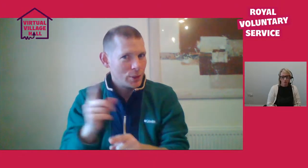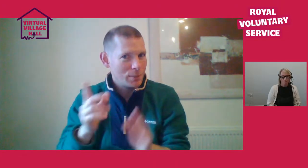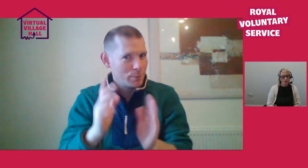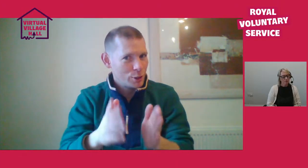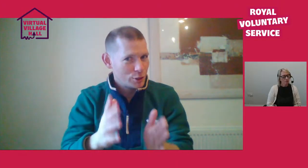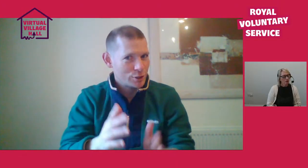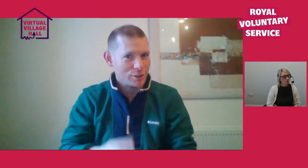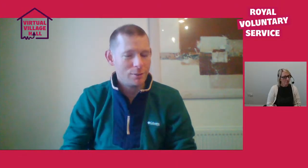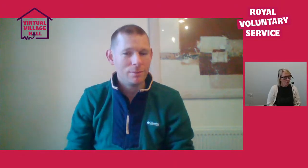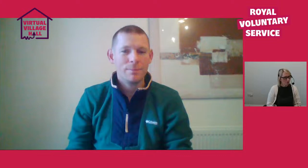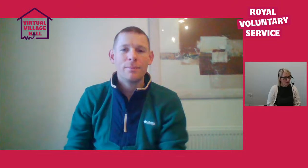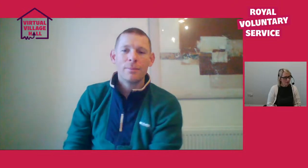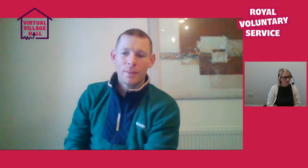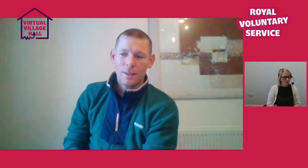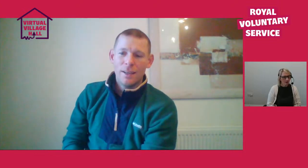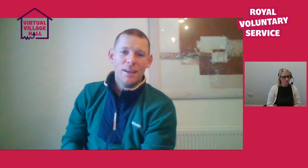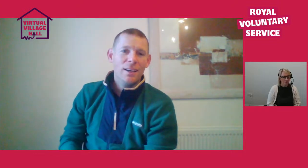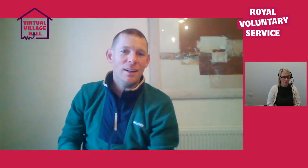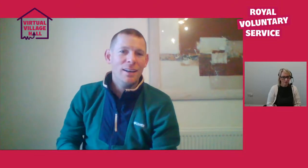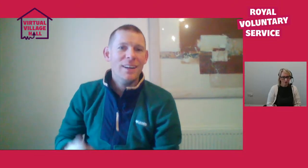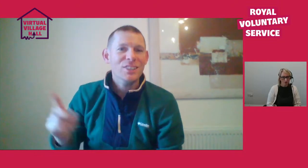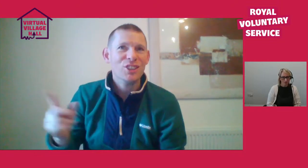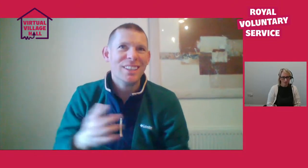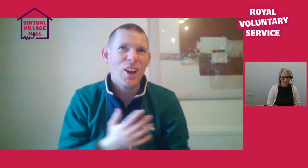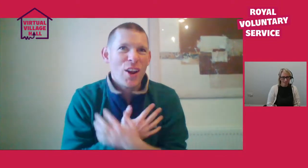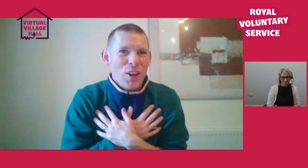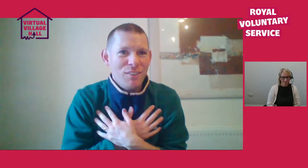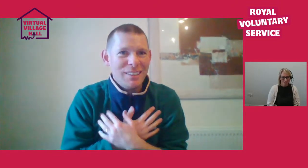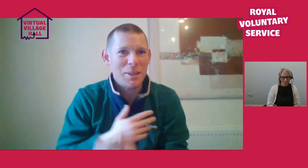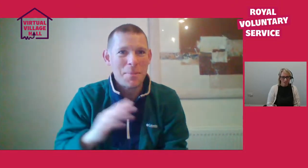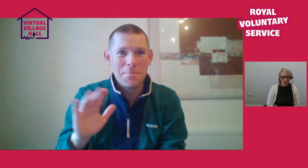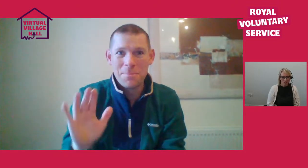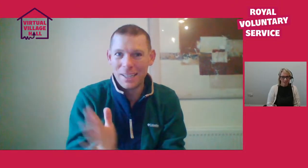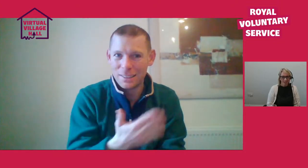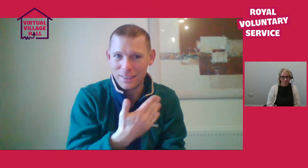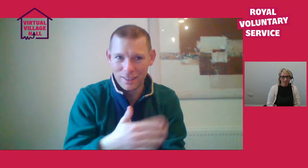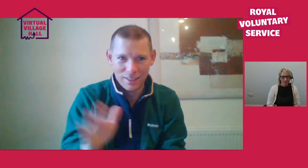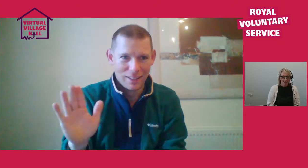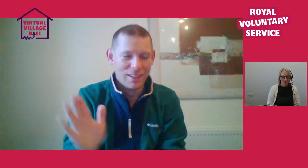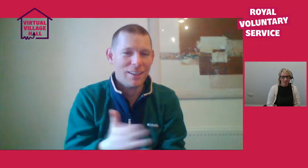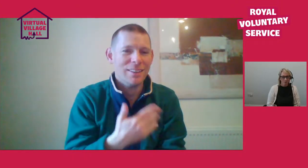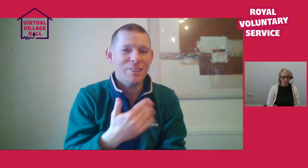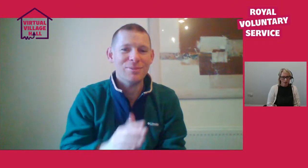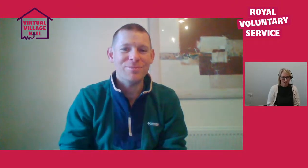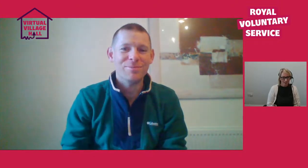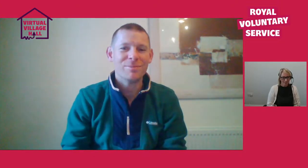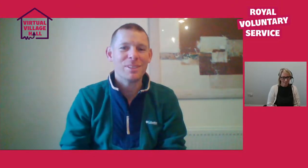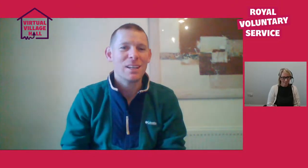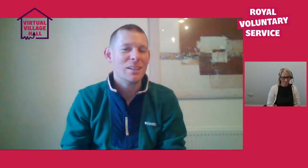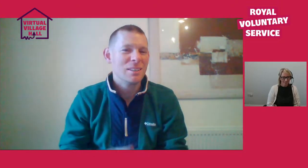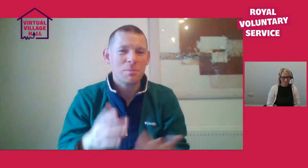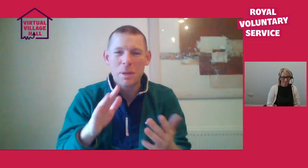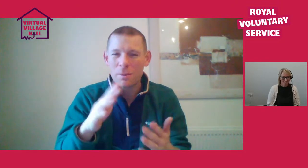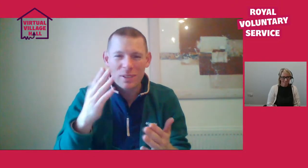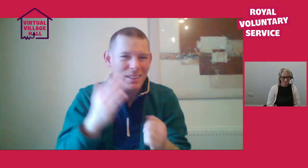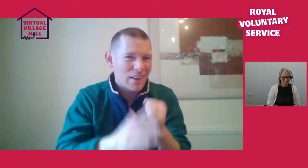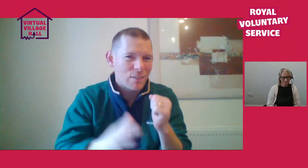Of course, I must give you my wife's hobbies as well. I mustn't leave her out. She loves paddle.